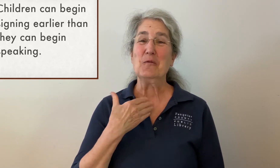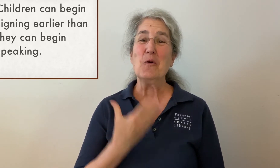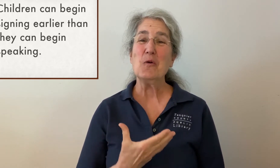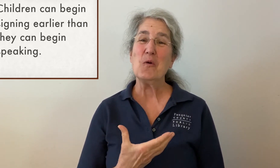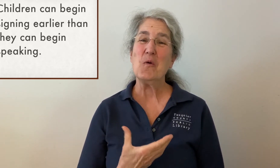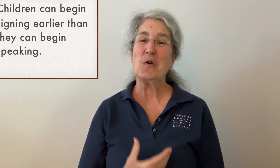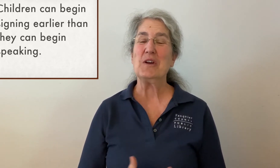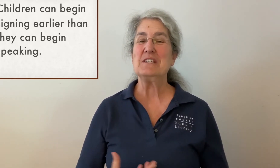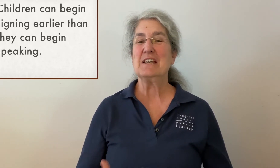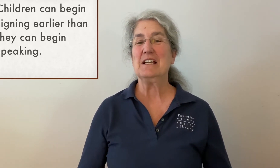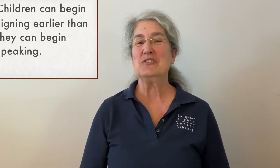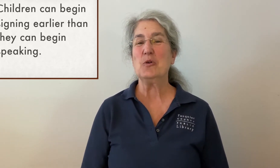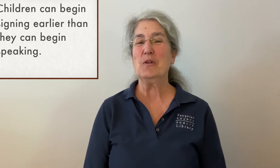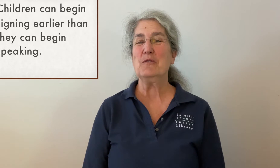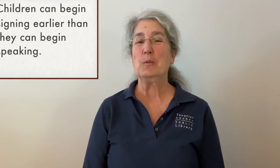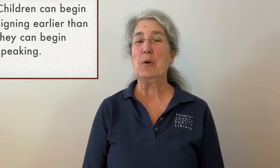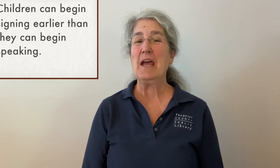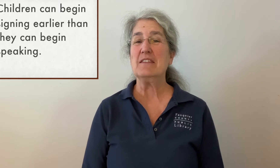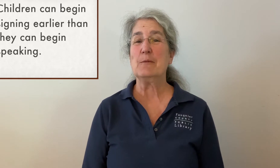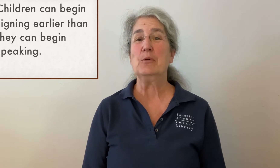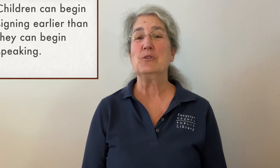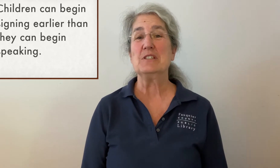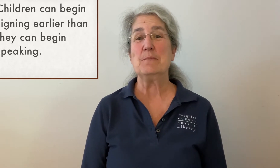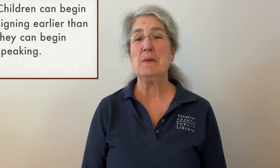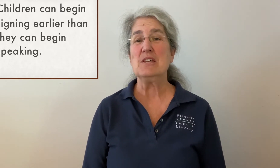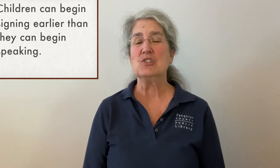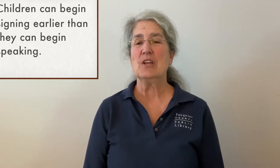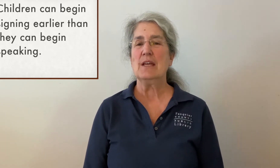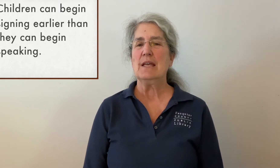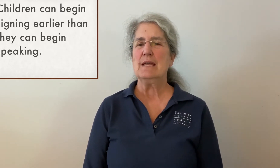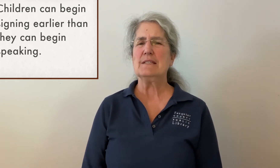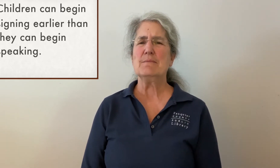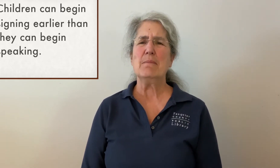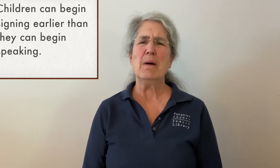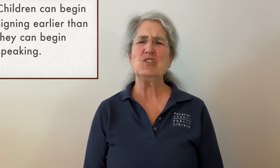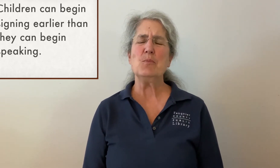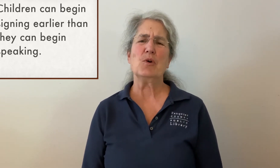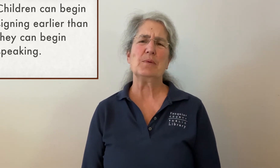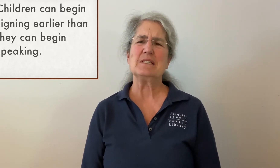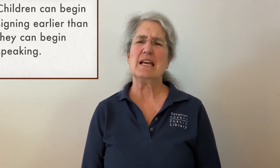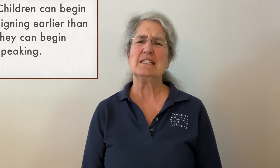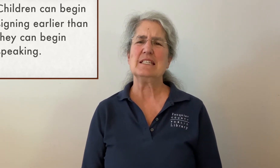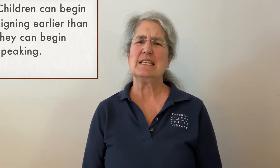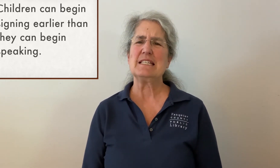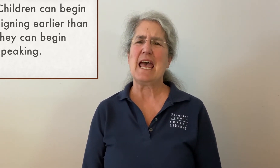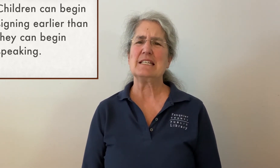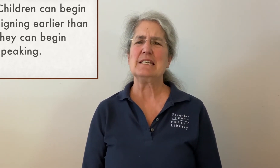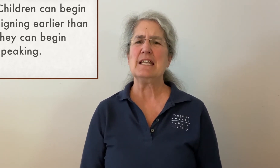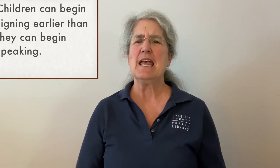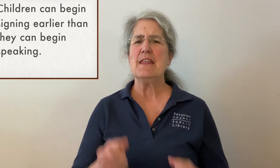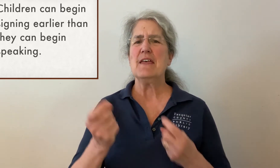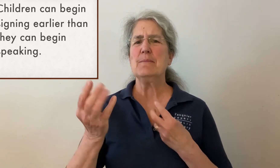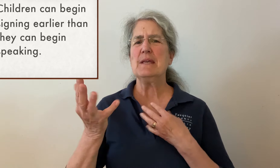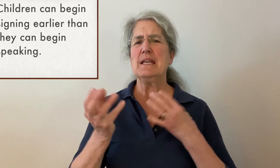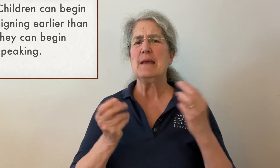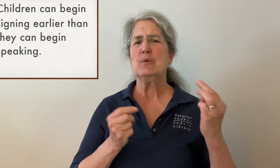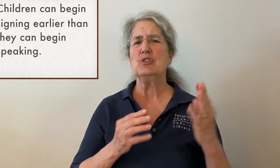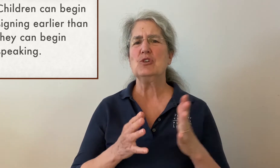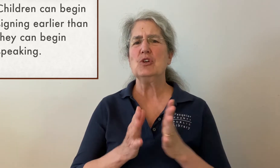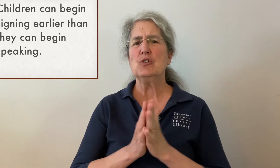vocal cords, control of your breath to produce speech is much more precise and exacting than being able to use